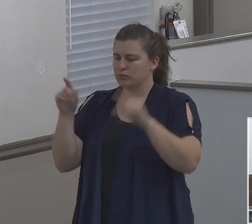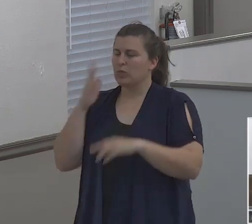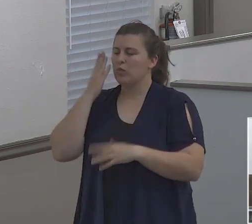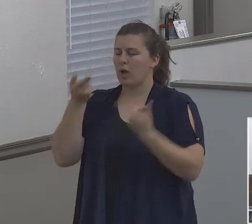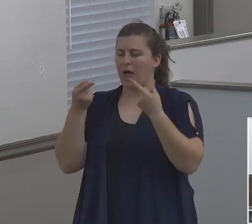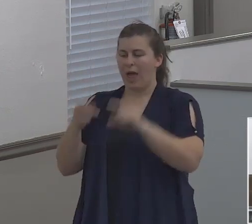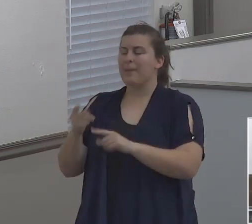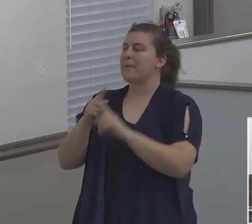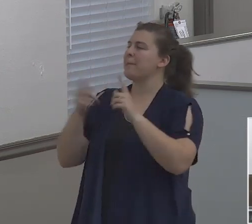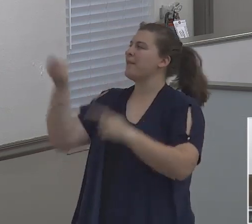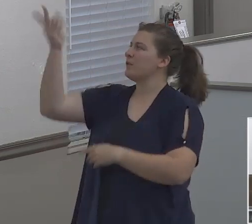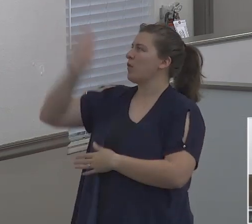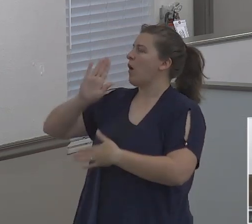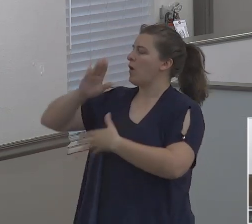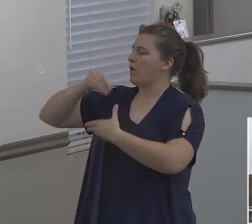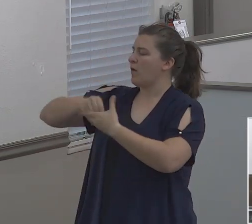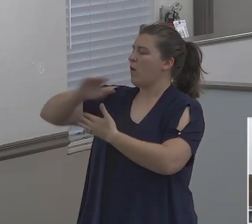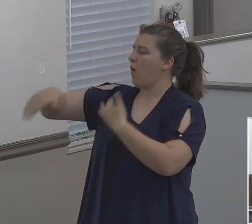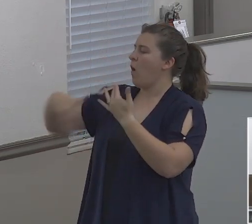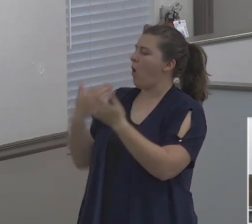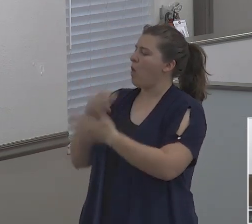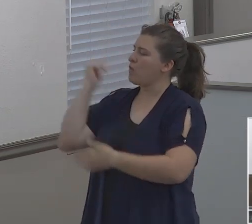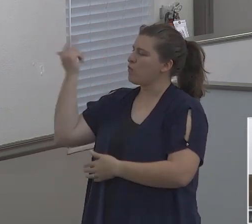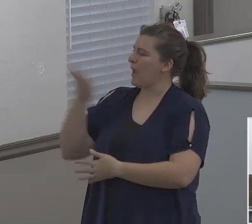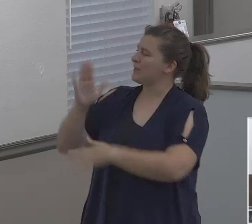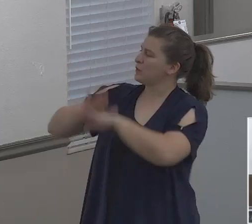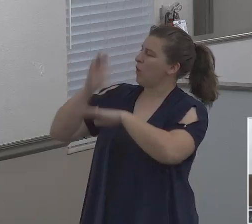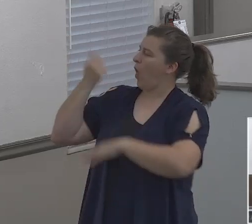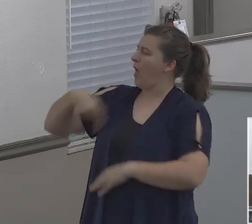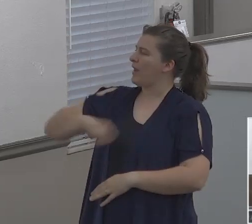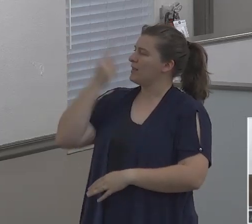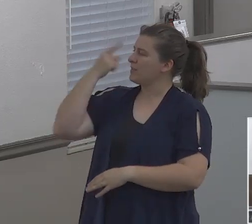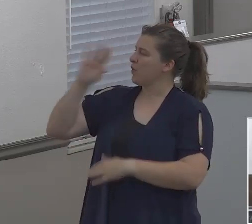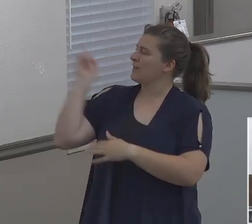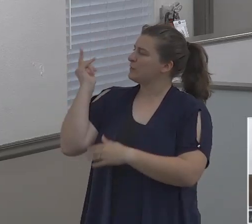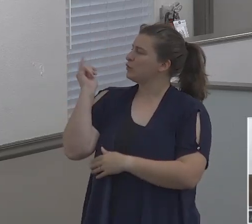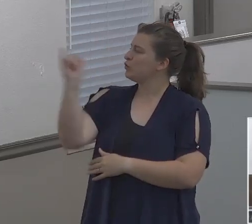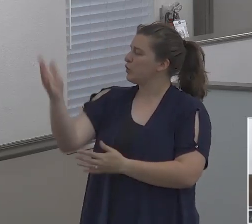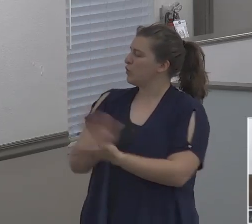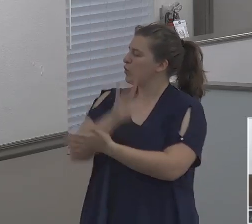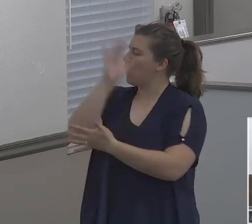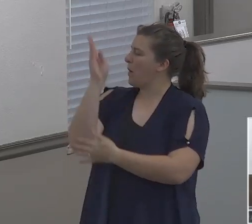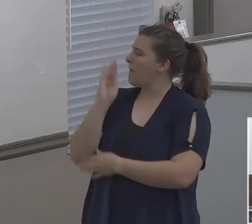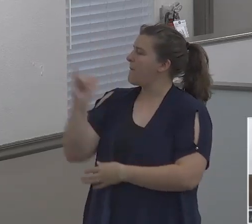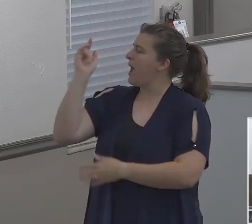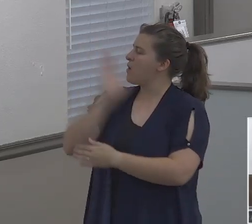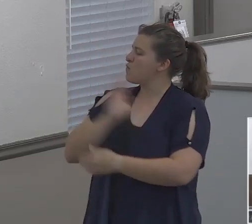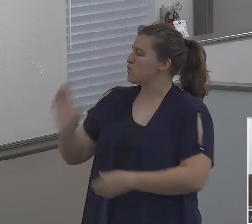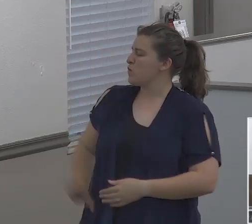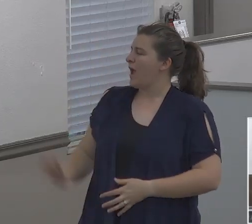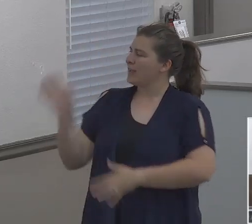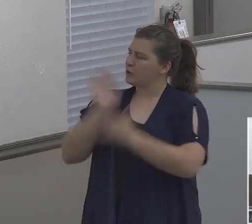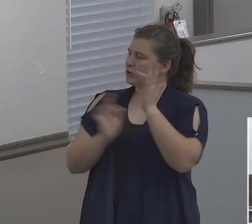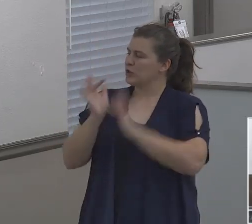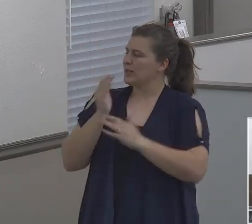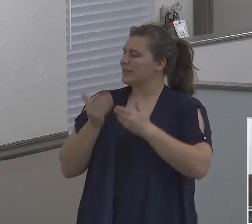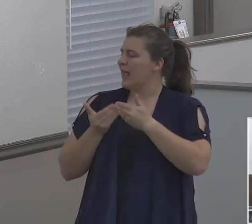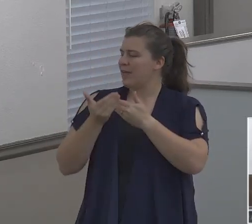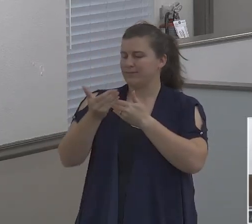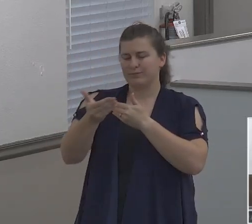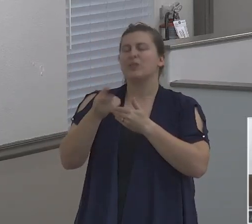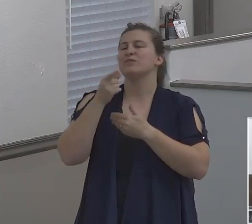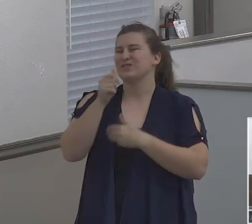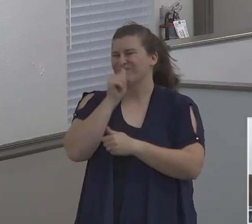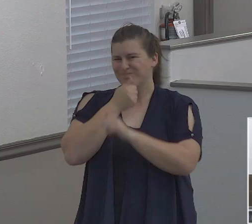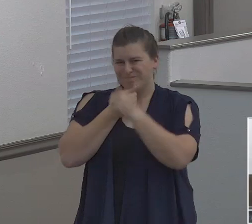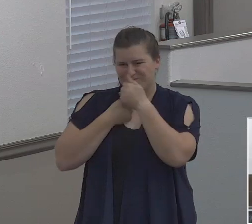accomplished in your brethren that are in the world. But the God of all grace, who hath called us unto eternal glory by Christ